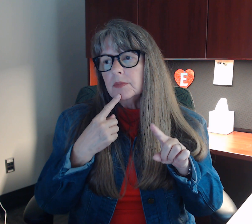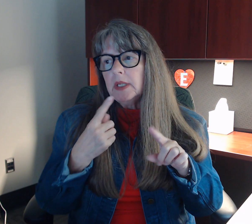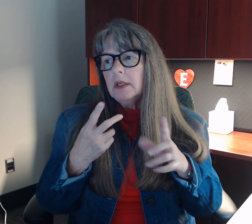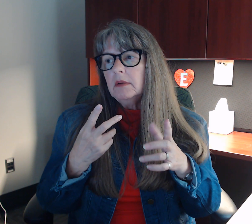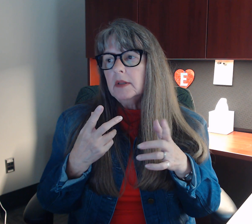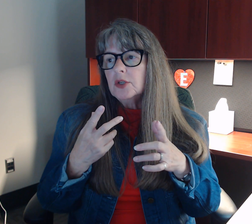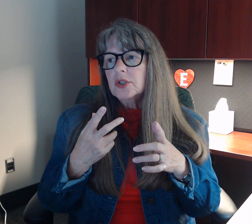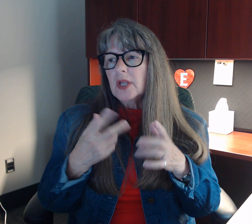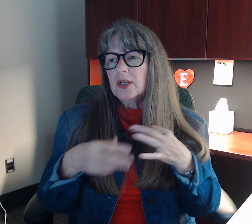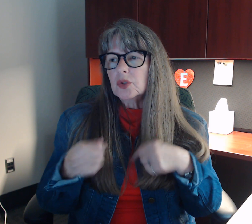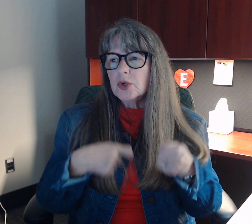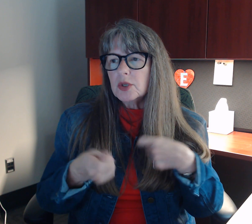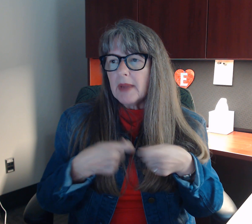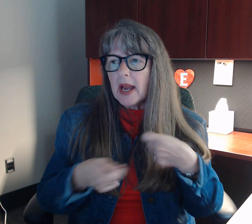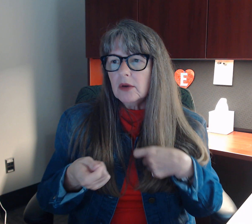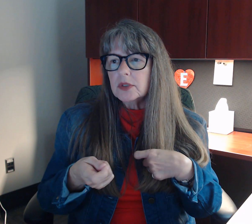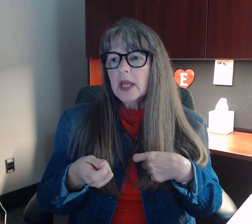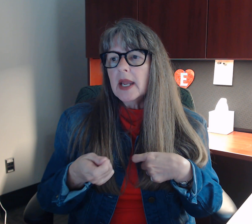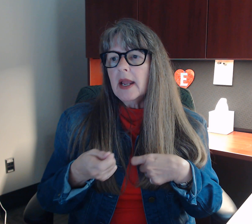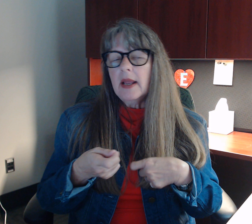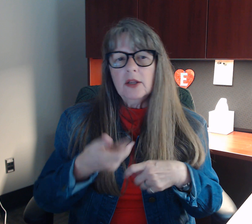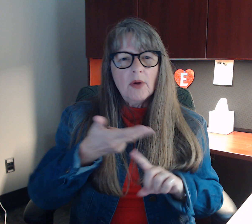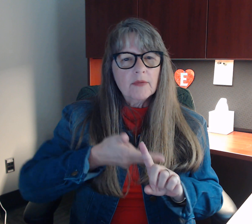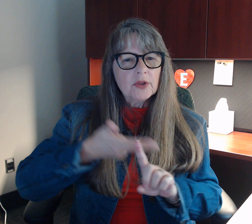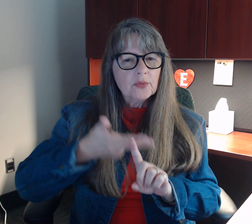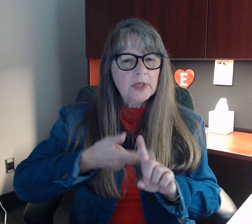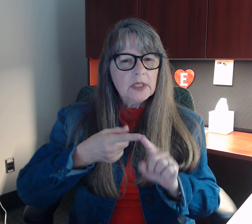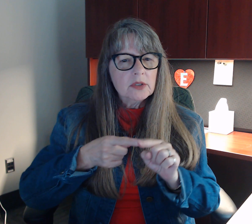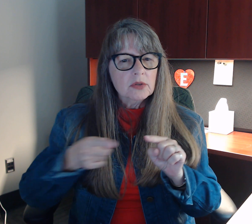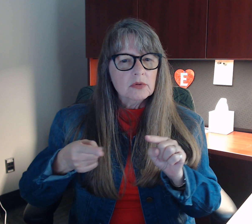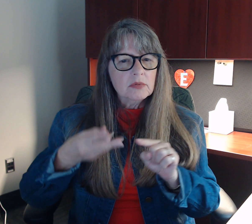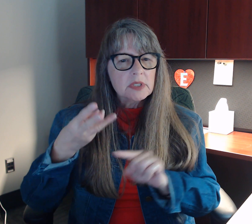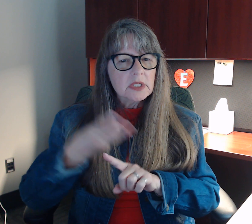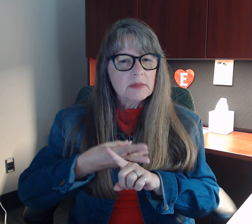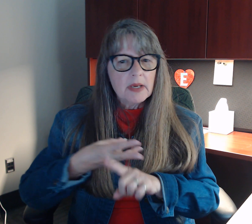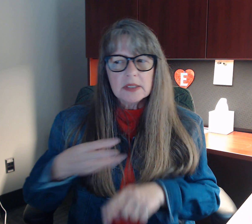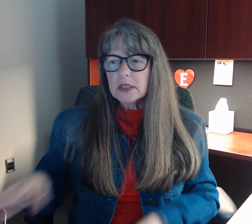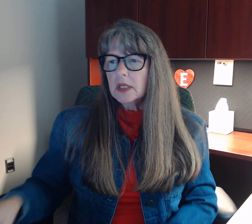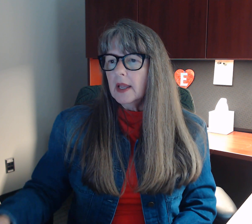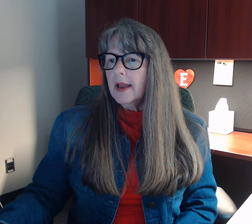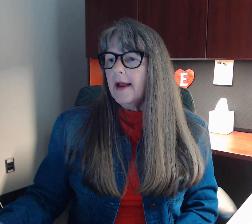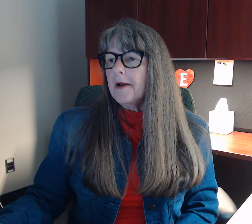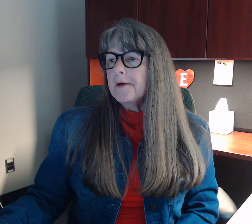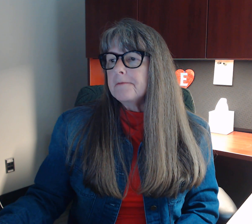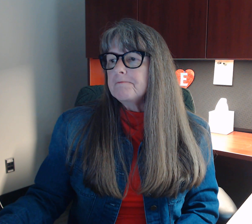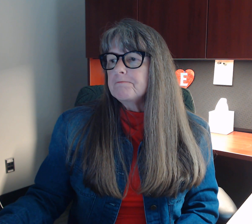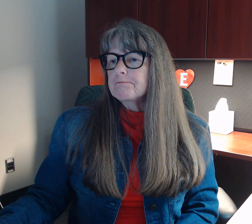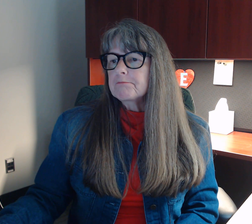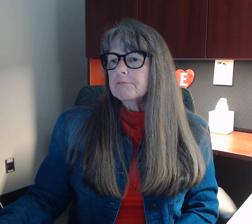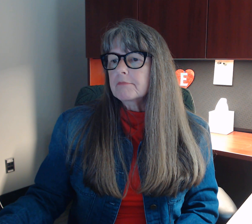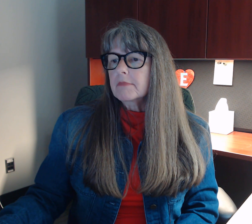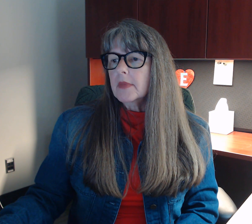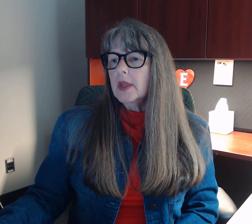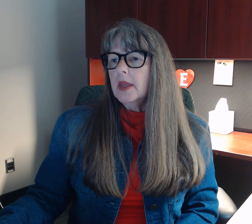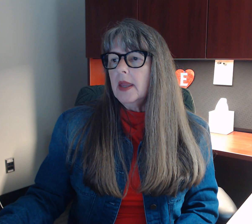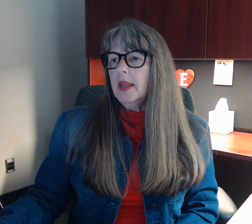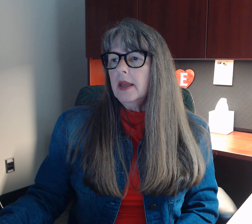be, they should say switch them out, every 3 to 6 months, Um,